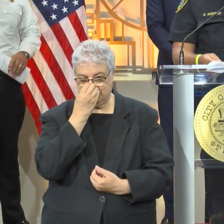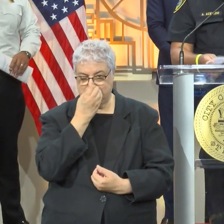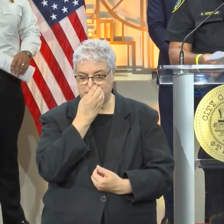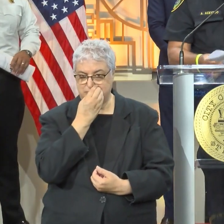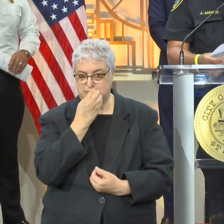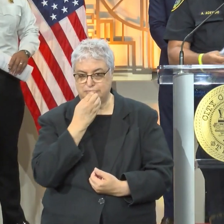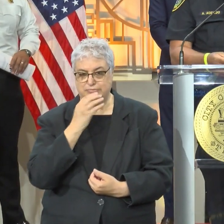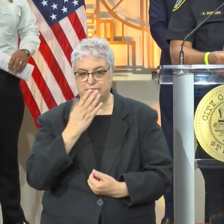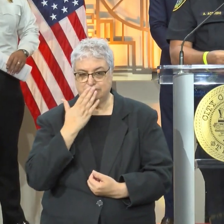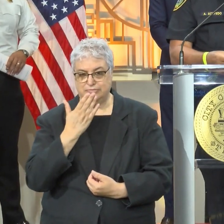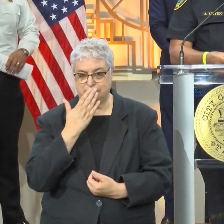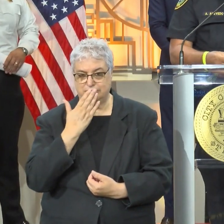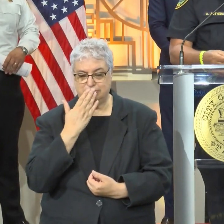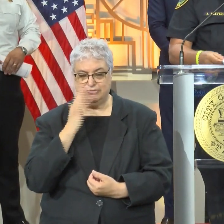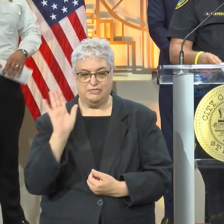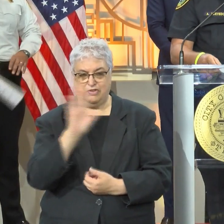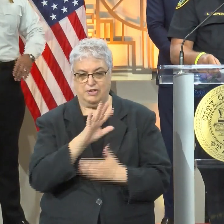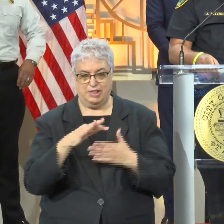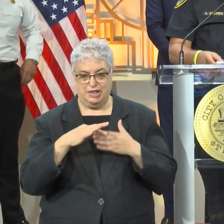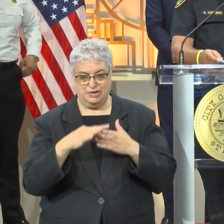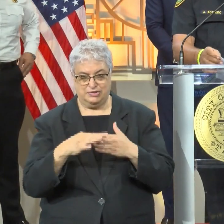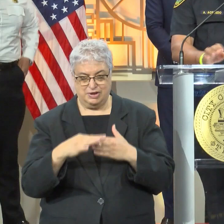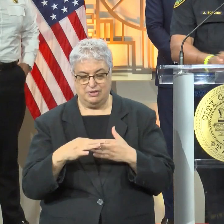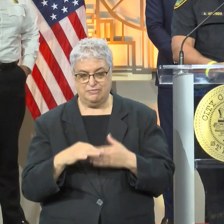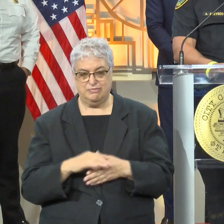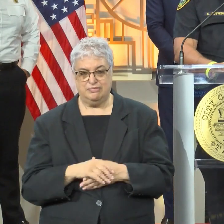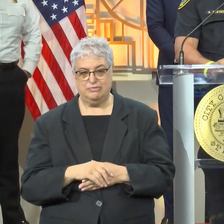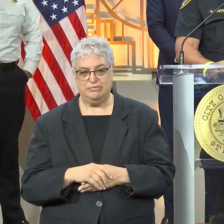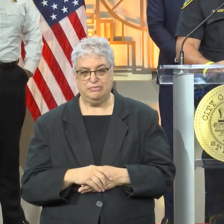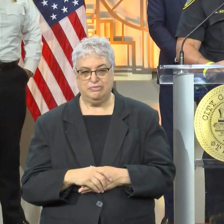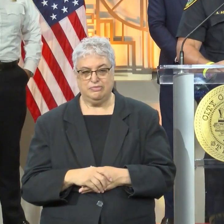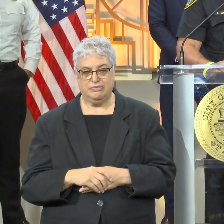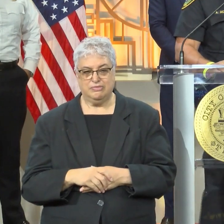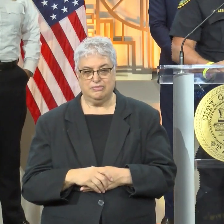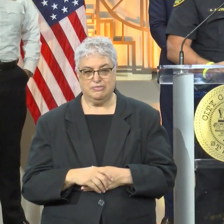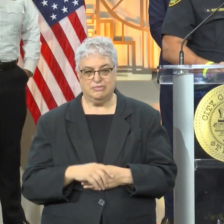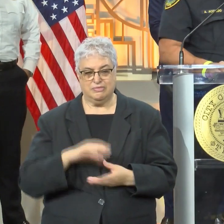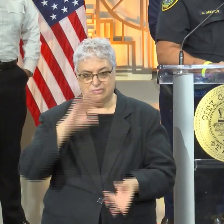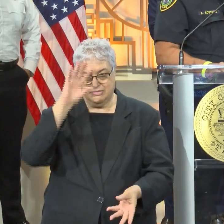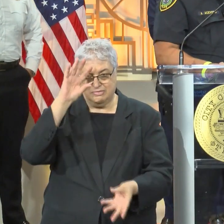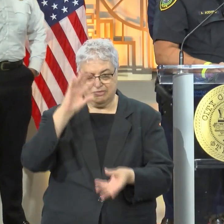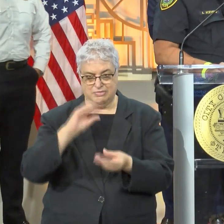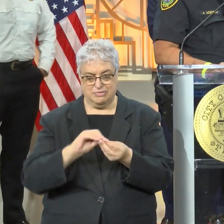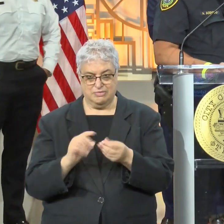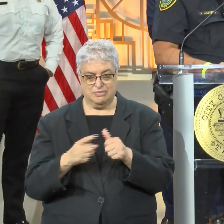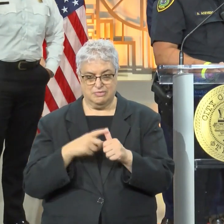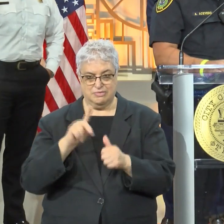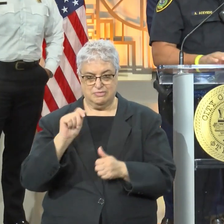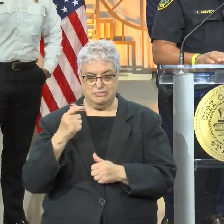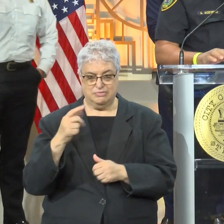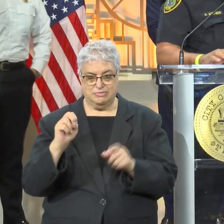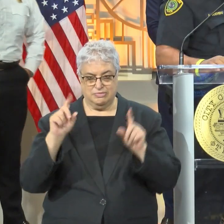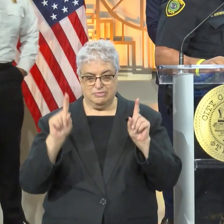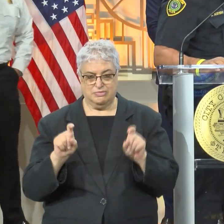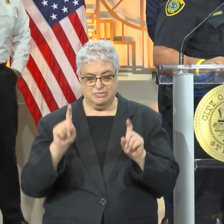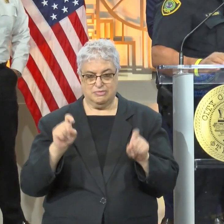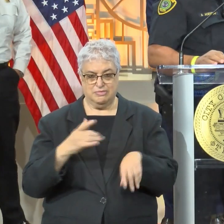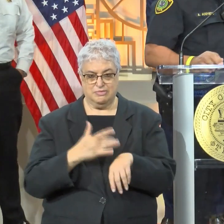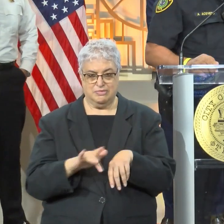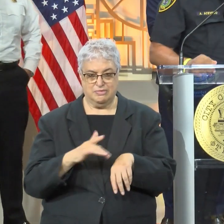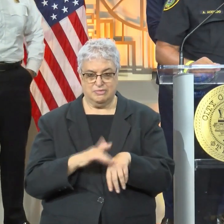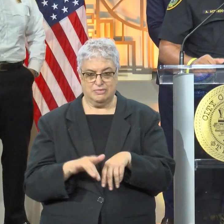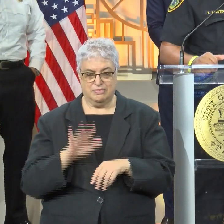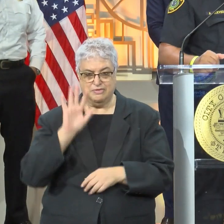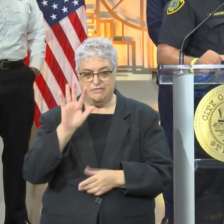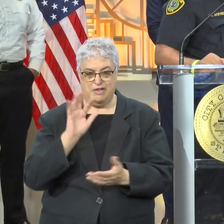Thank you, Mayor, and thank you for your leadership. And, couldn't help but add up just in that first page of testing available, Doc, and